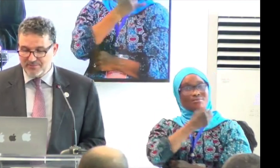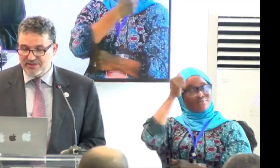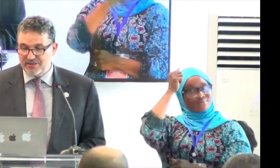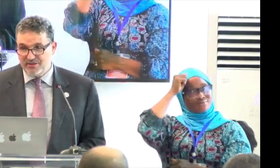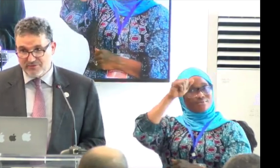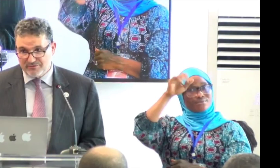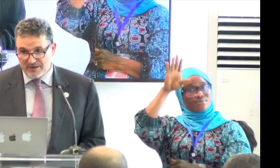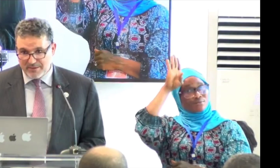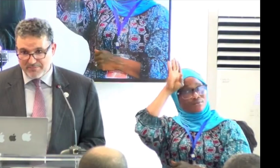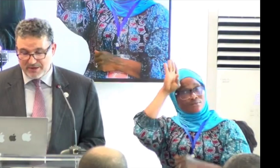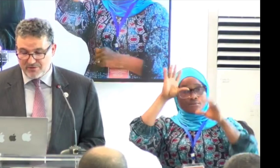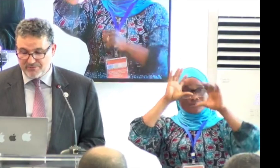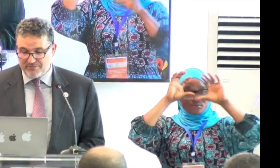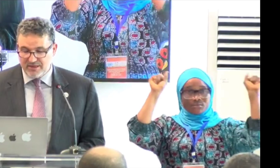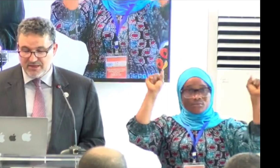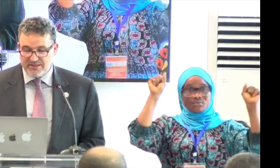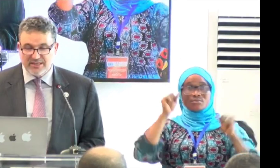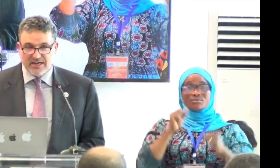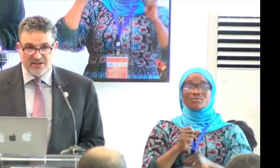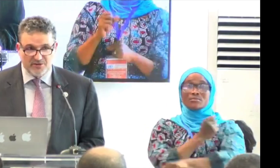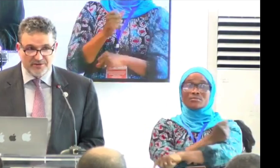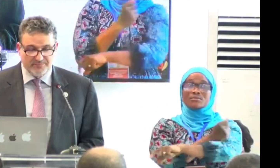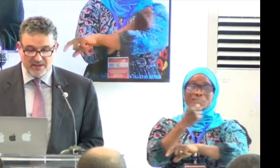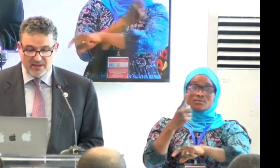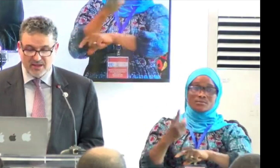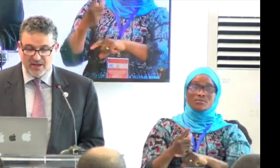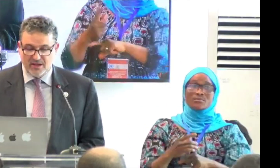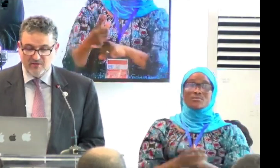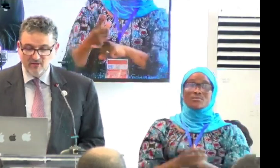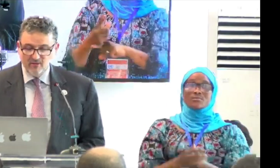Madabo, President of the Republic of Sierra Leone,